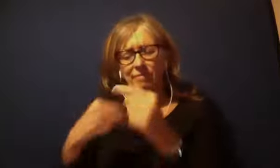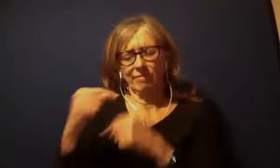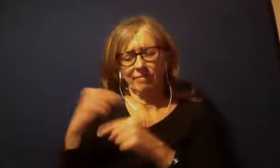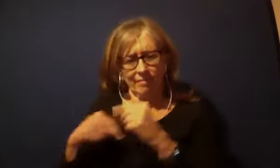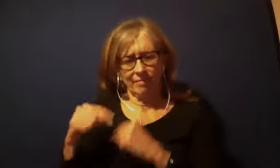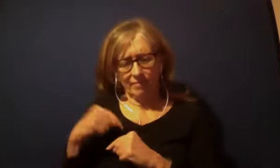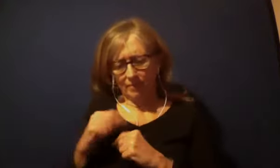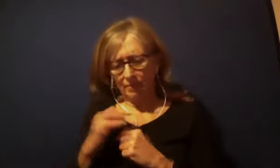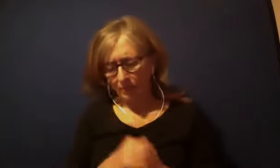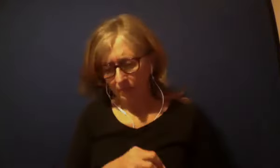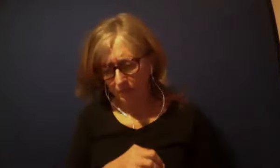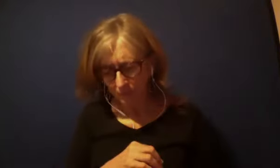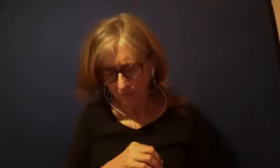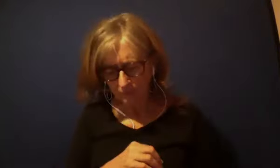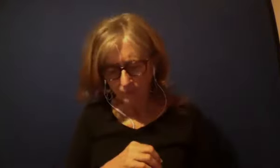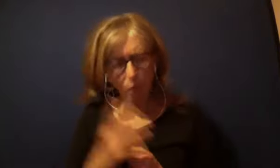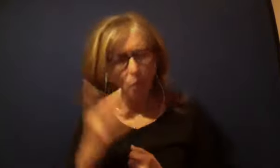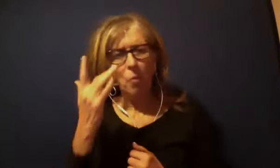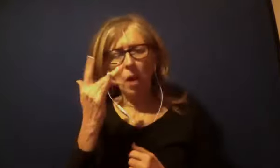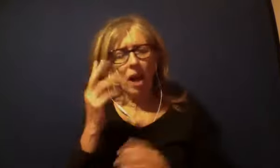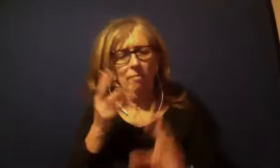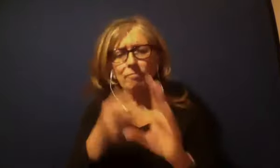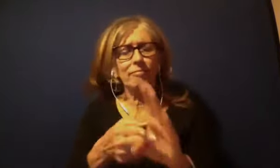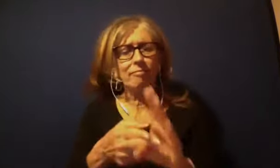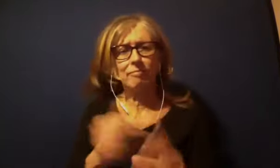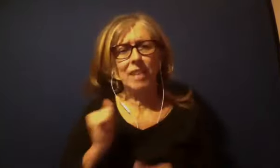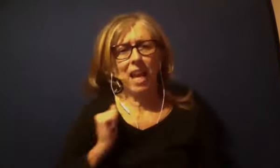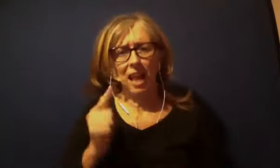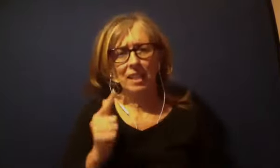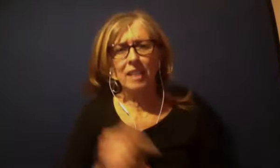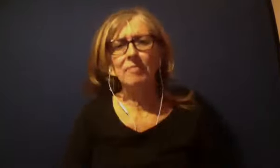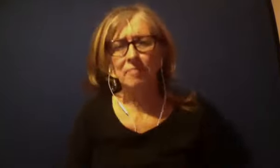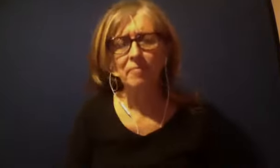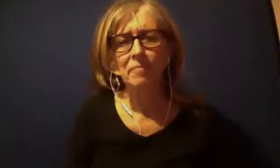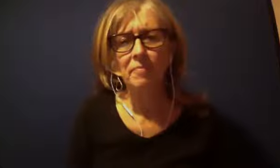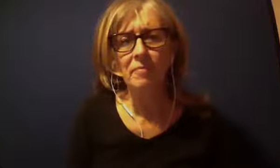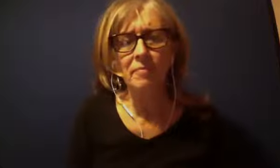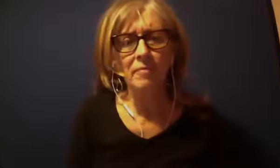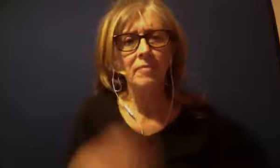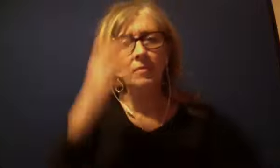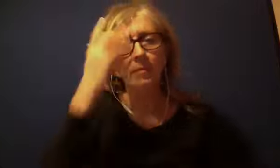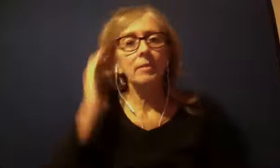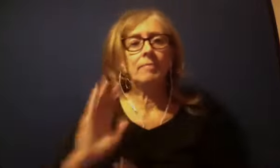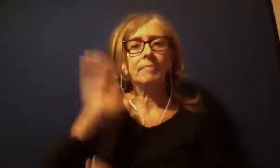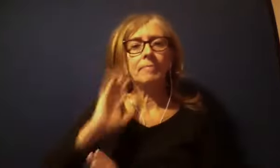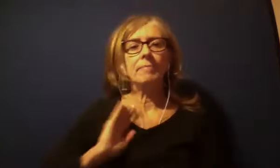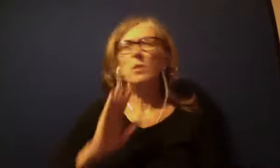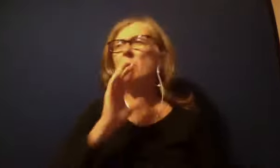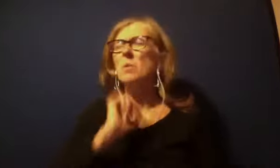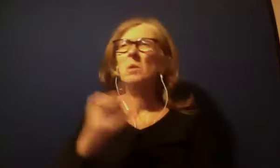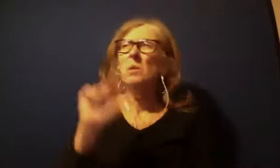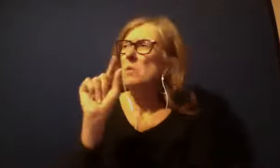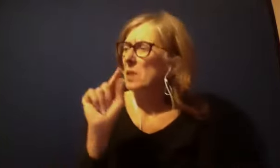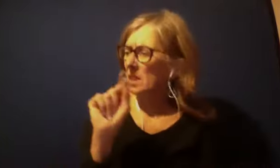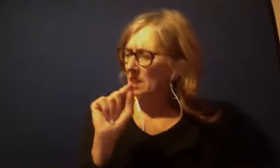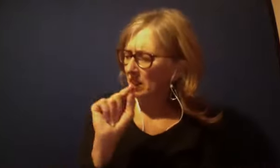of how I came to Al-Anon, and just give a little bit of background and context. That back in my 20s, it's probably only when I was just